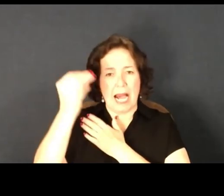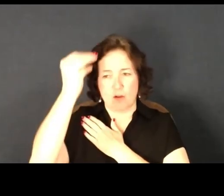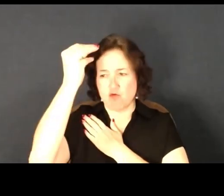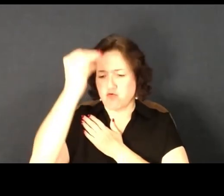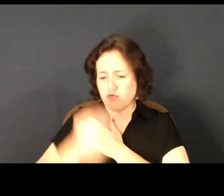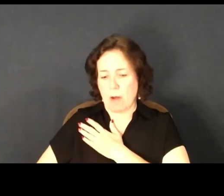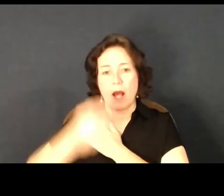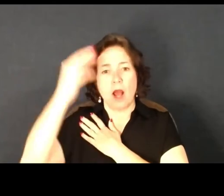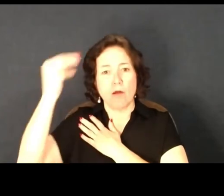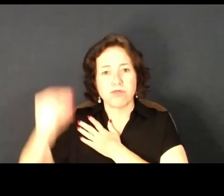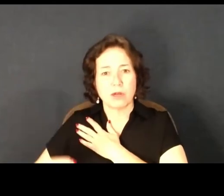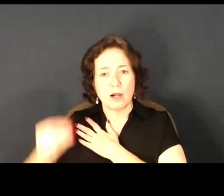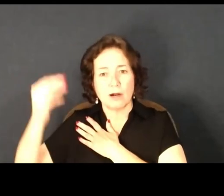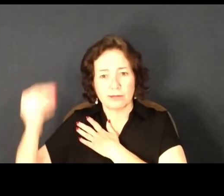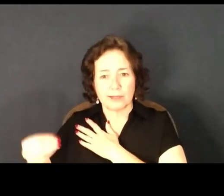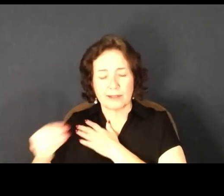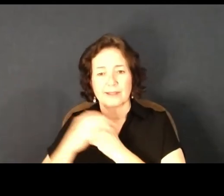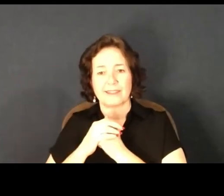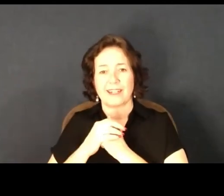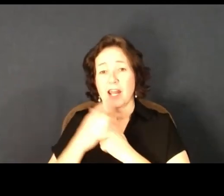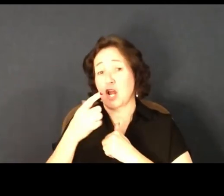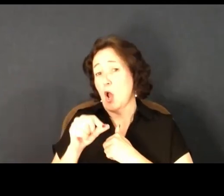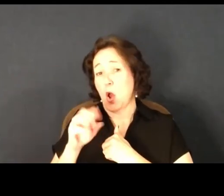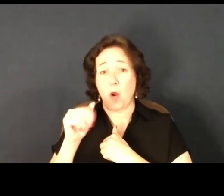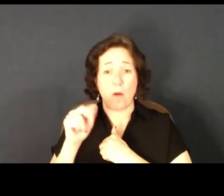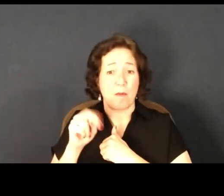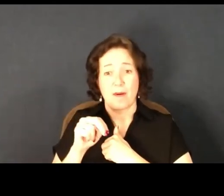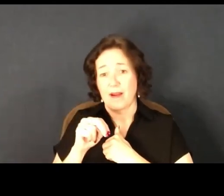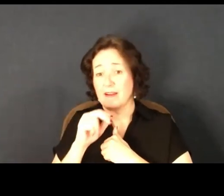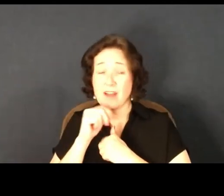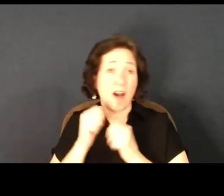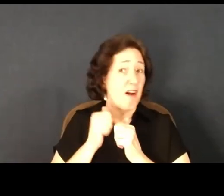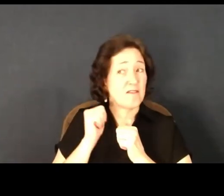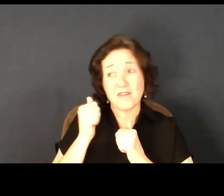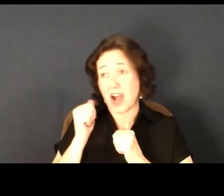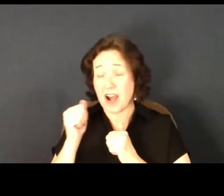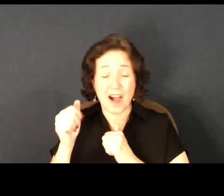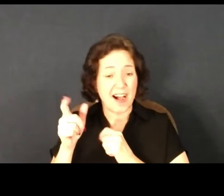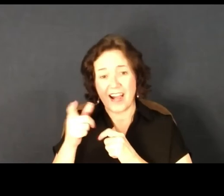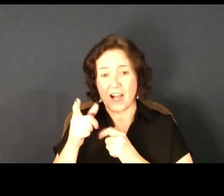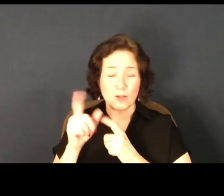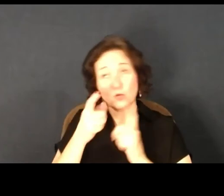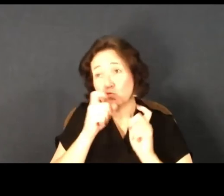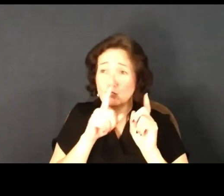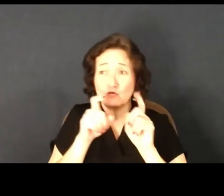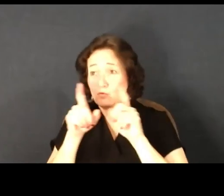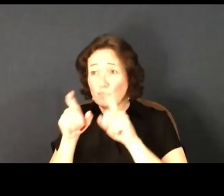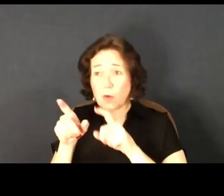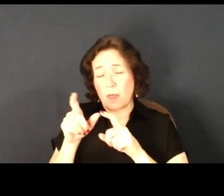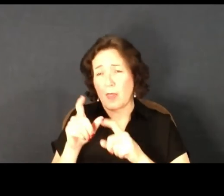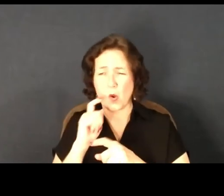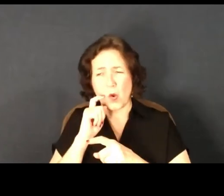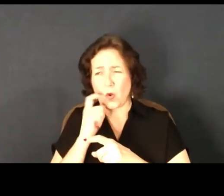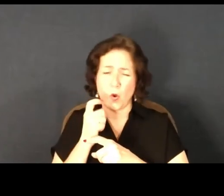Mondays. Go, man, go. It's not very far. Shake it on down to that cool